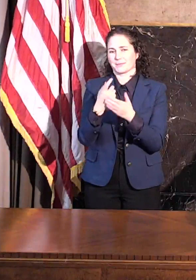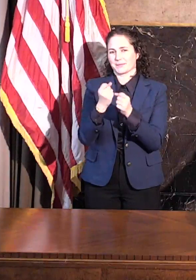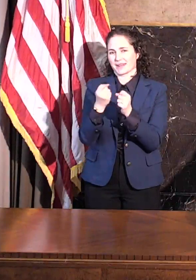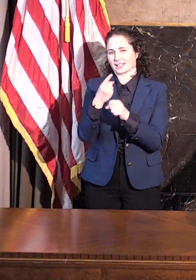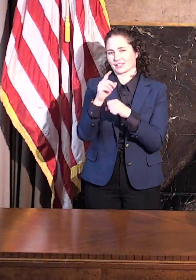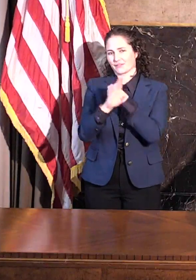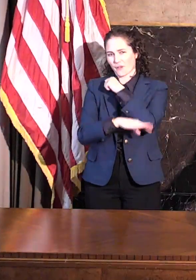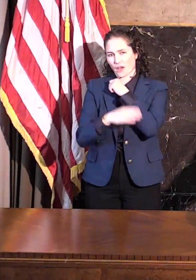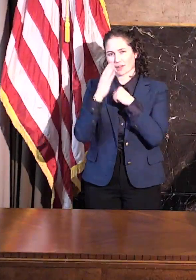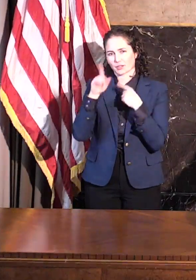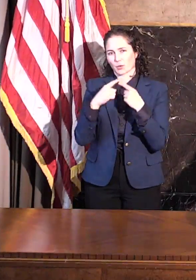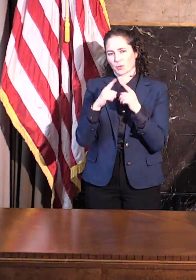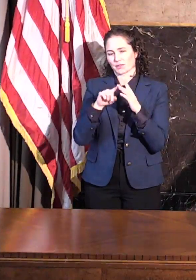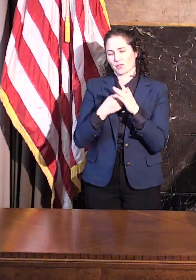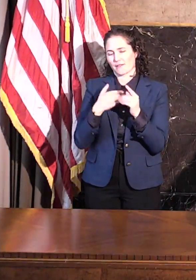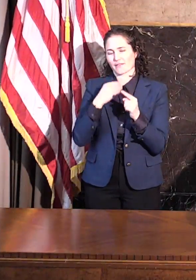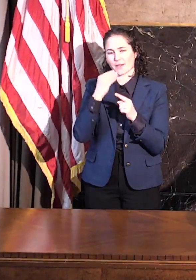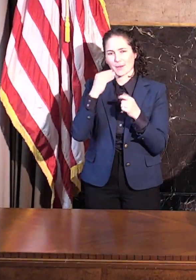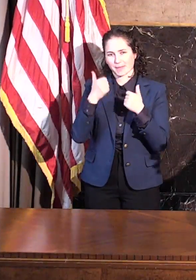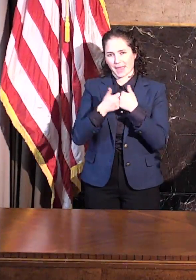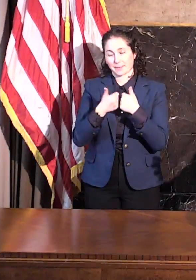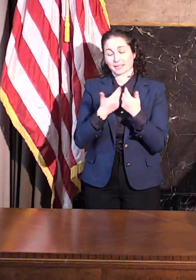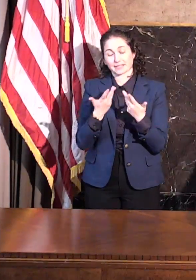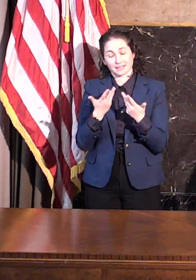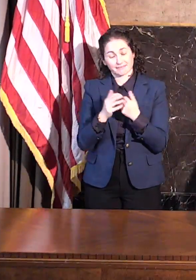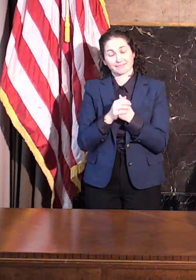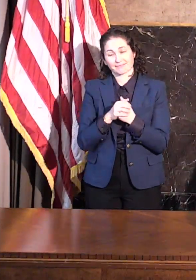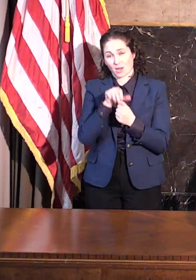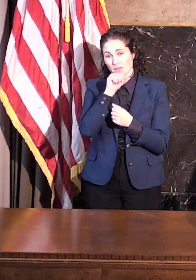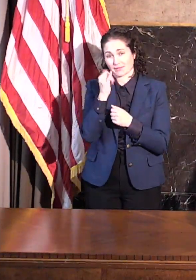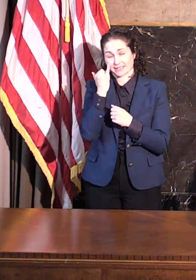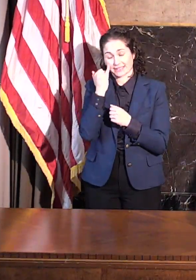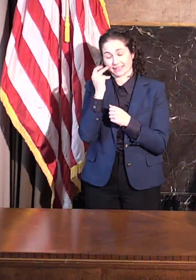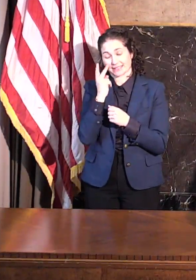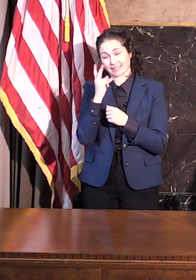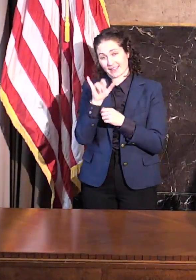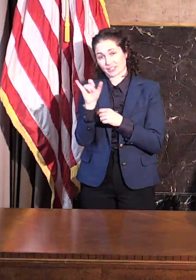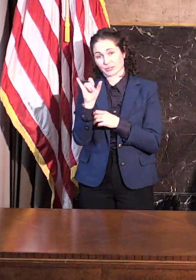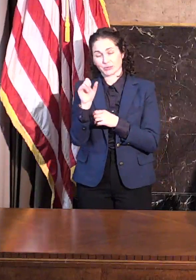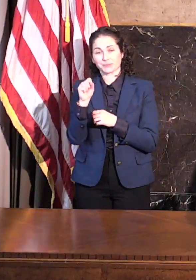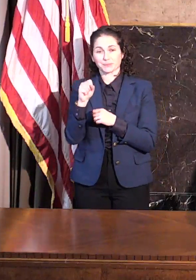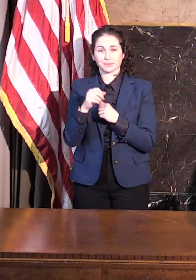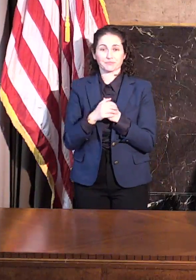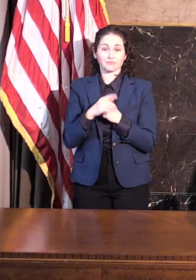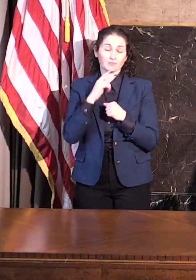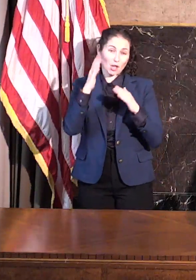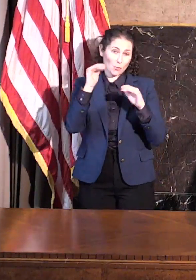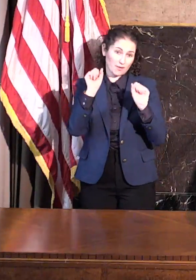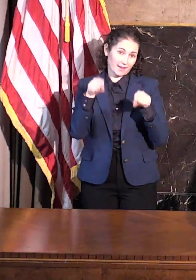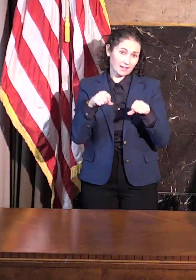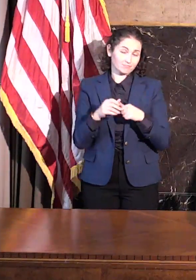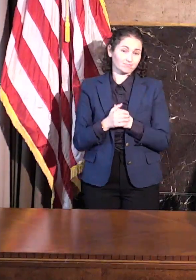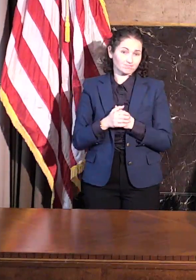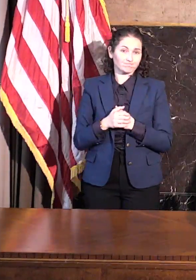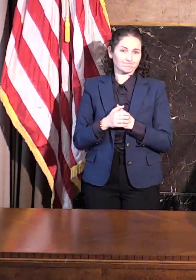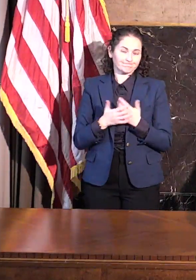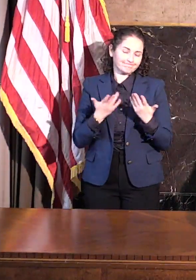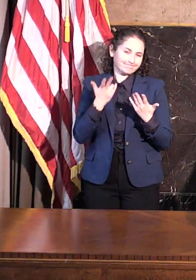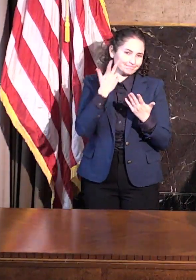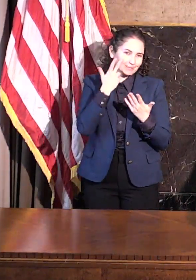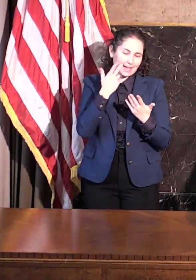go down very soon, to go down to kids age 12 and above. And so over time, just more and more people are going to be